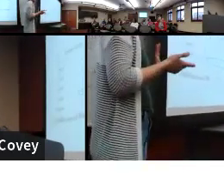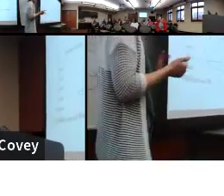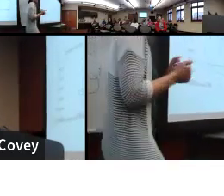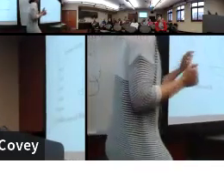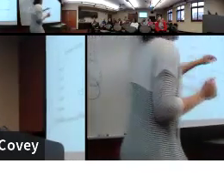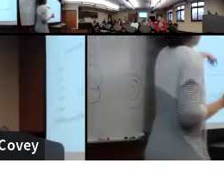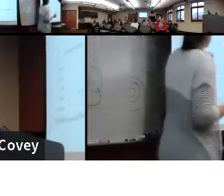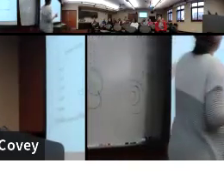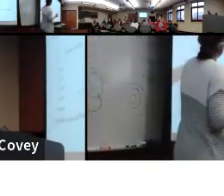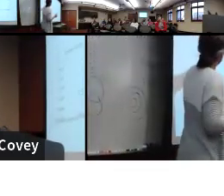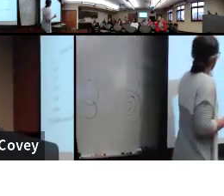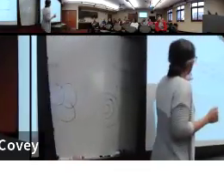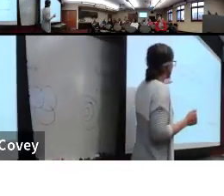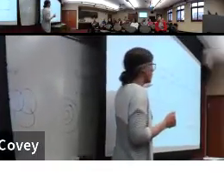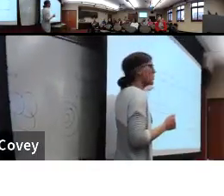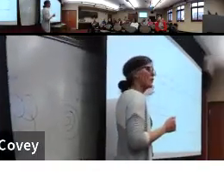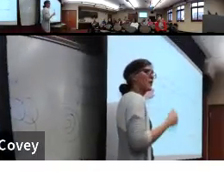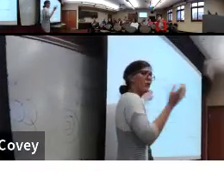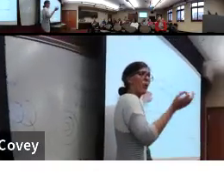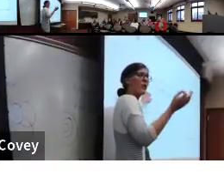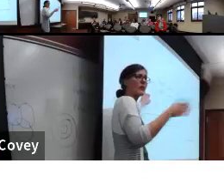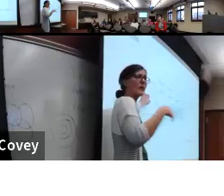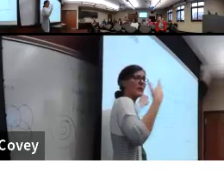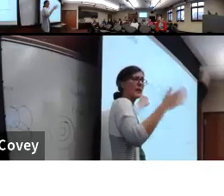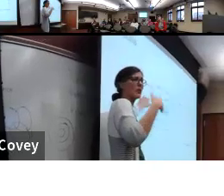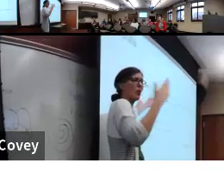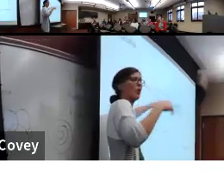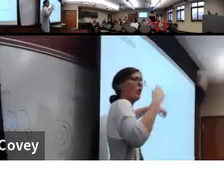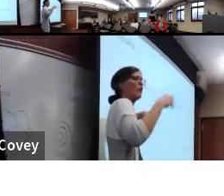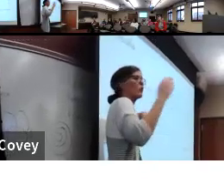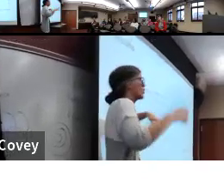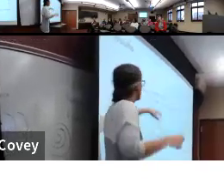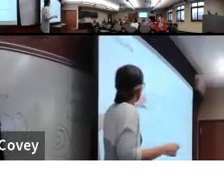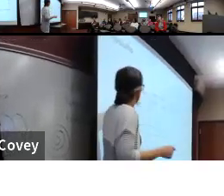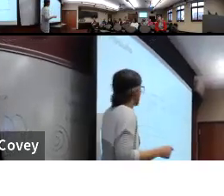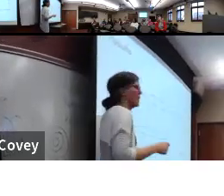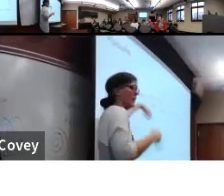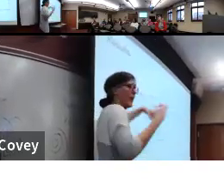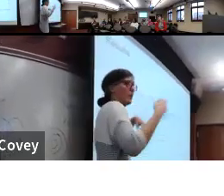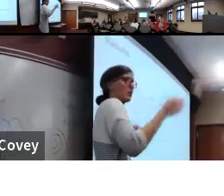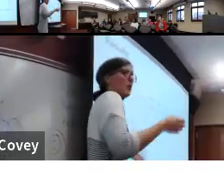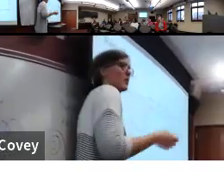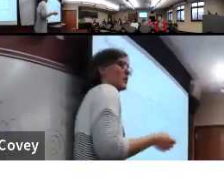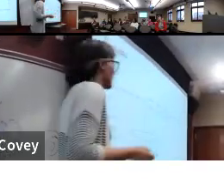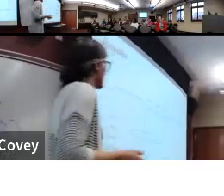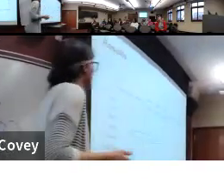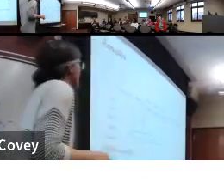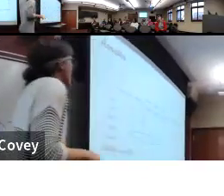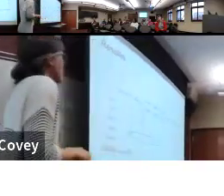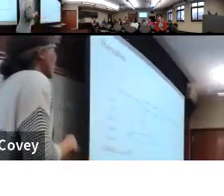including quite a lot. So for each of these, there were 4 stories. So if it's 4, they told all 4 stories, including that particular